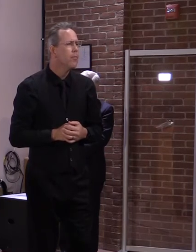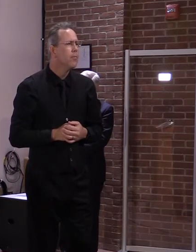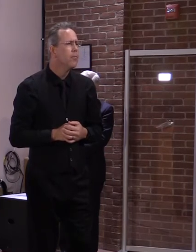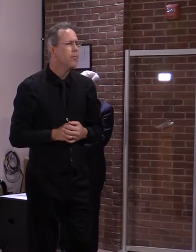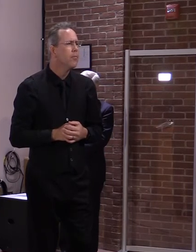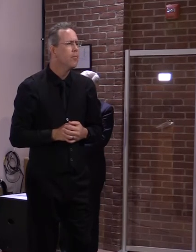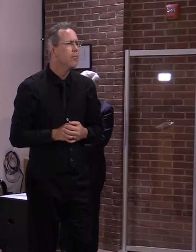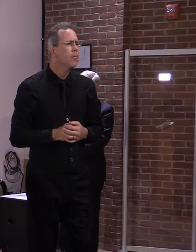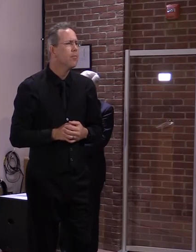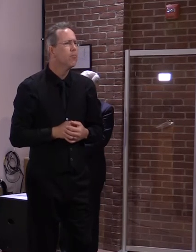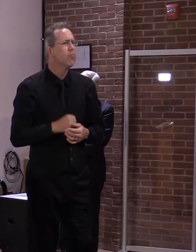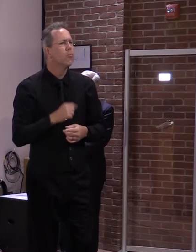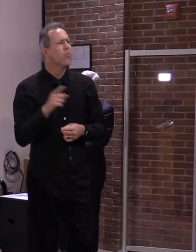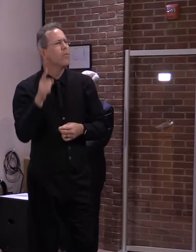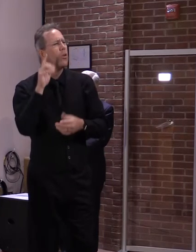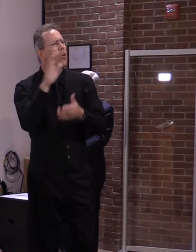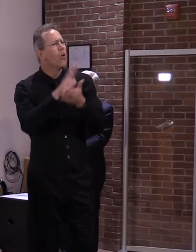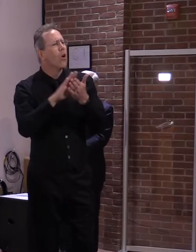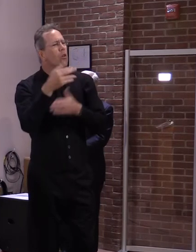that.